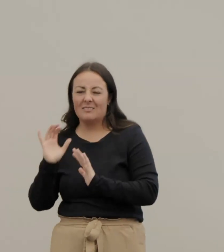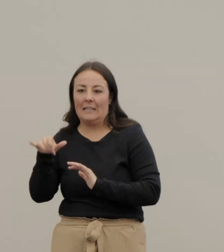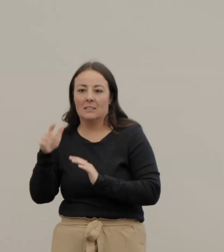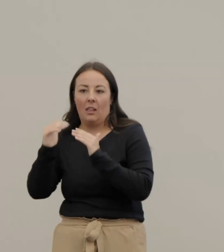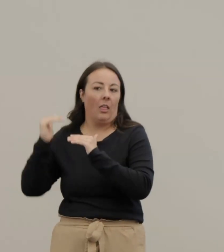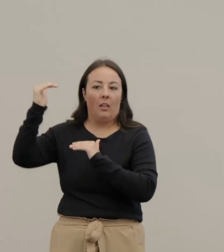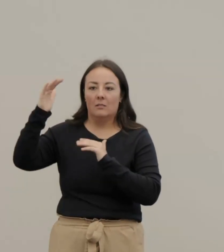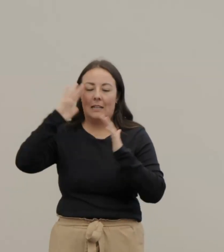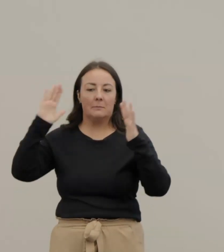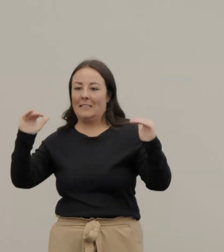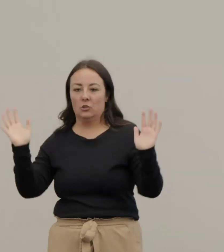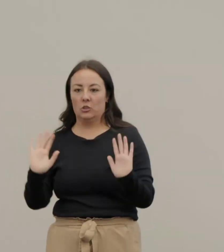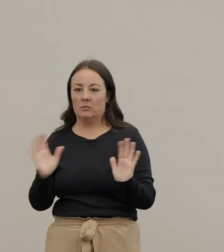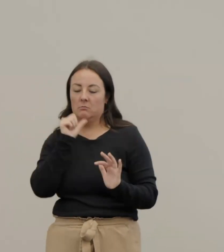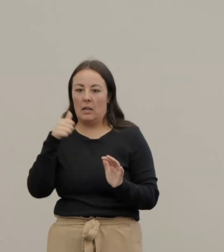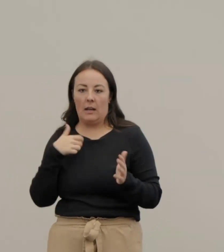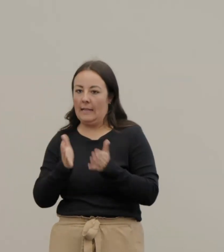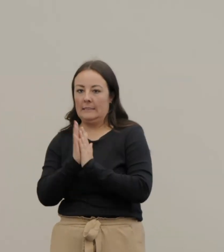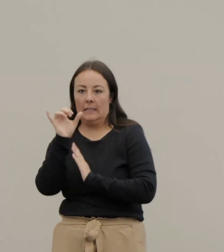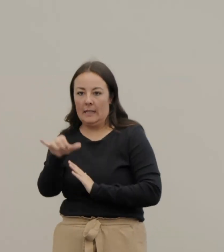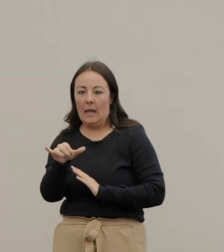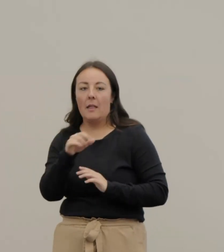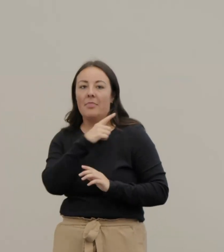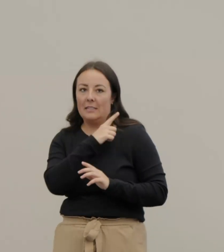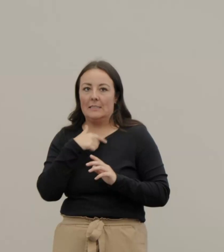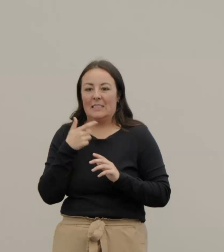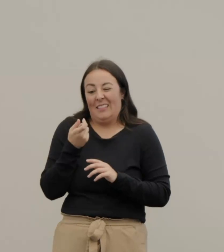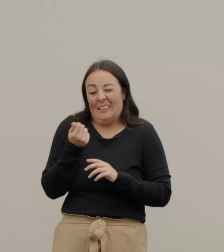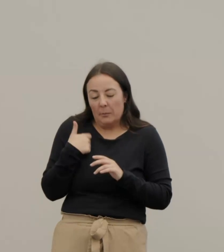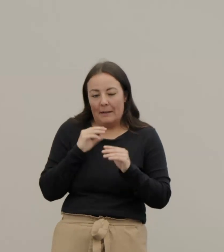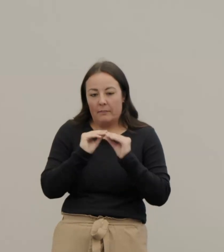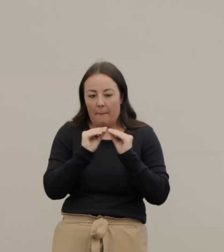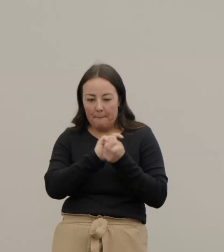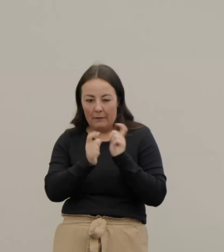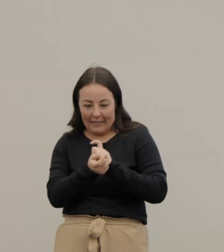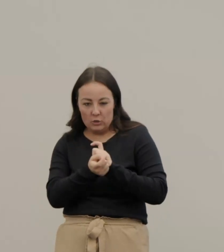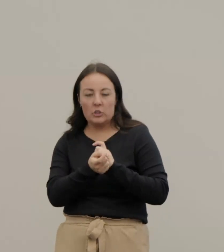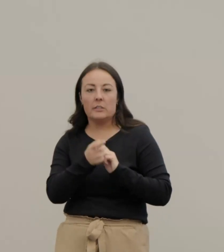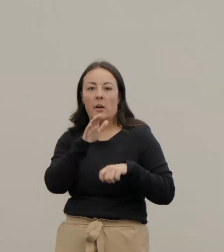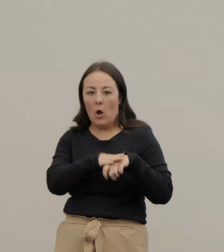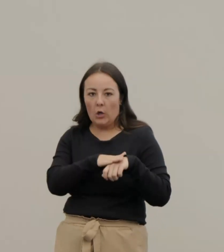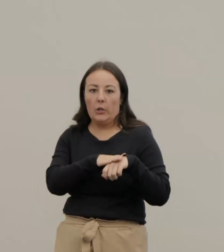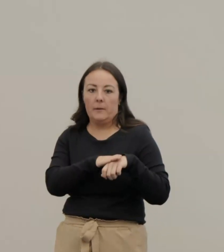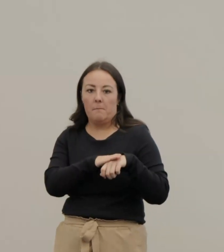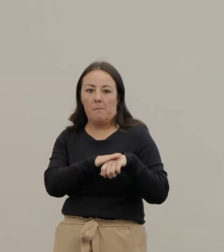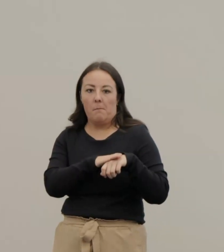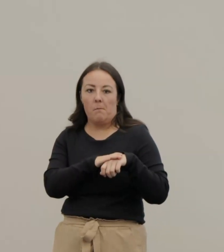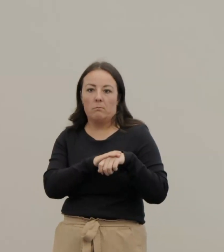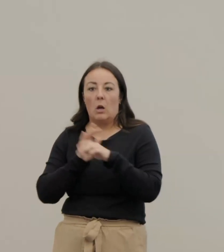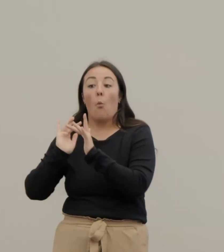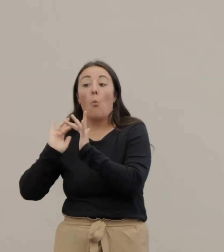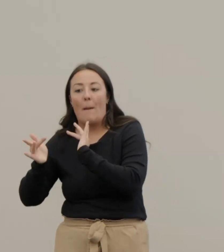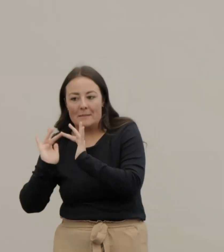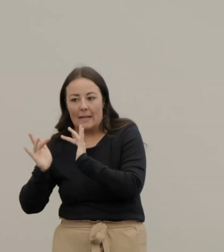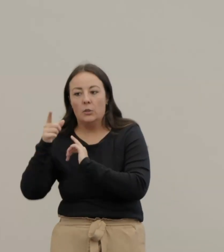expectations. So again, this little modification on a website, and I should have made that more clear, maybe that banner on a website that you have